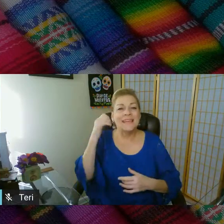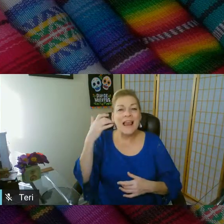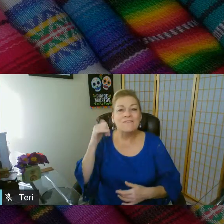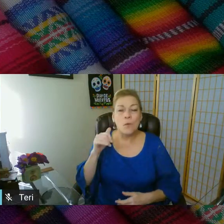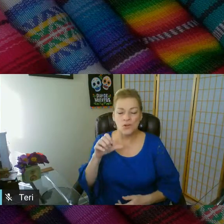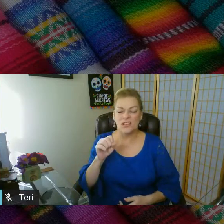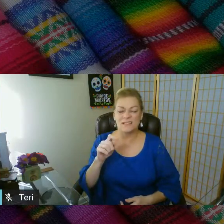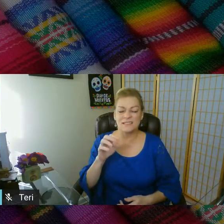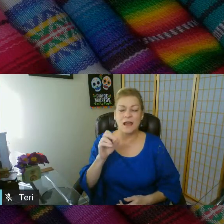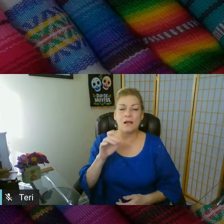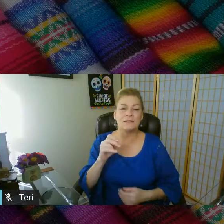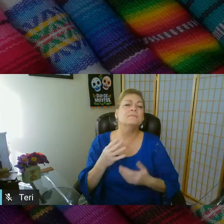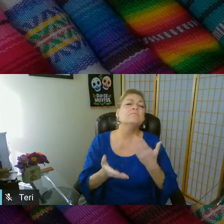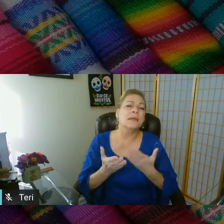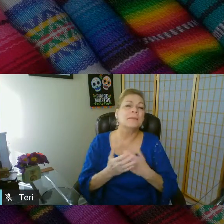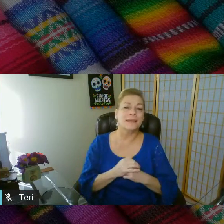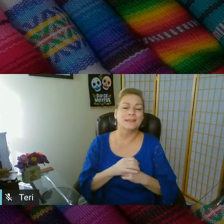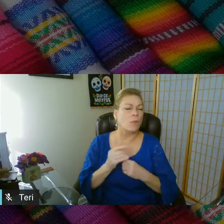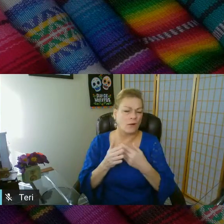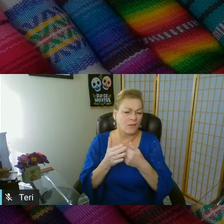nearby there. And they were